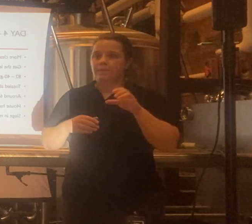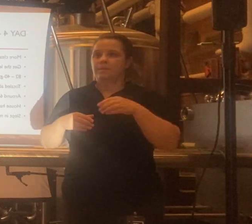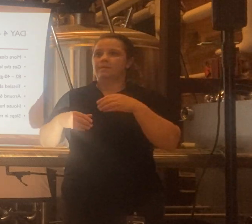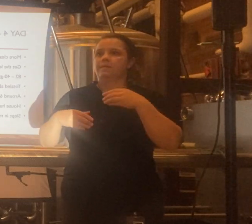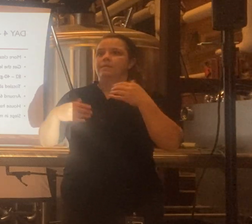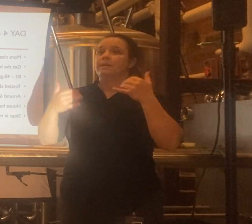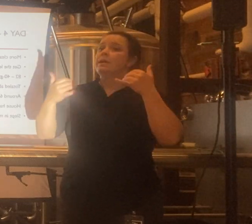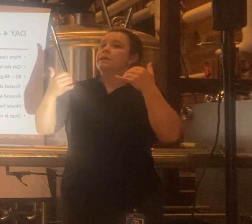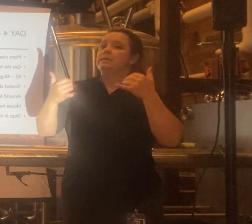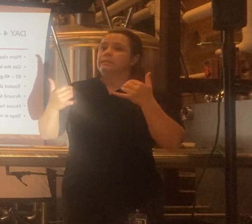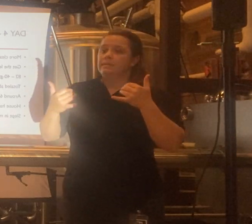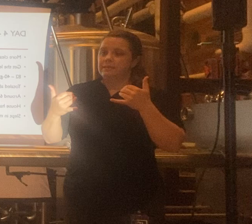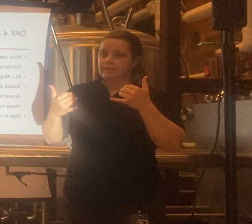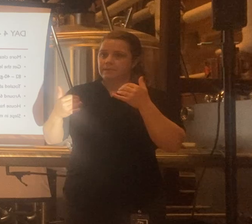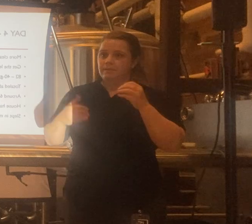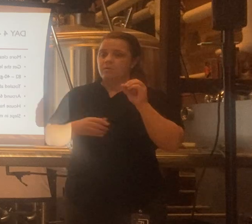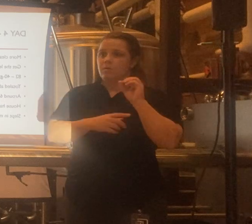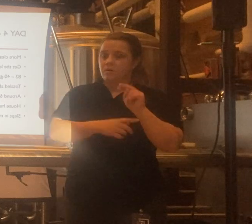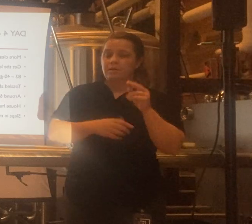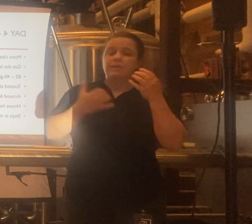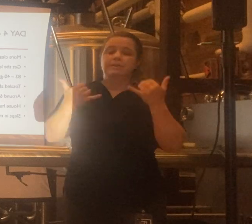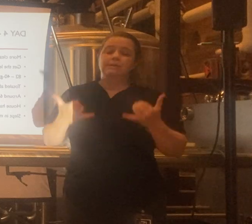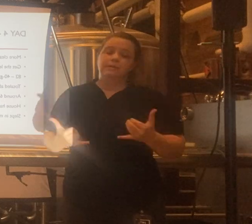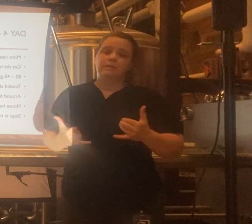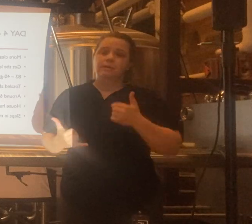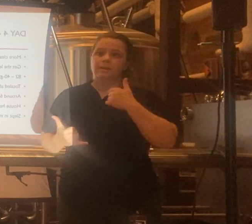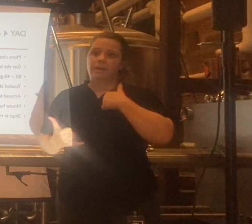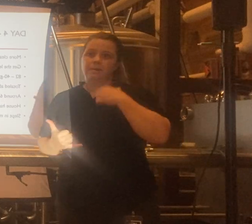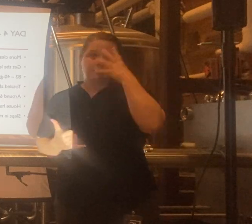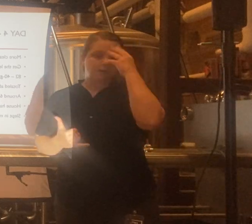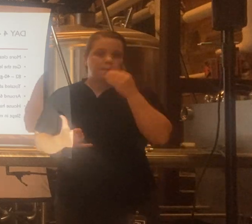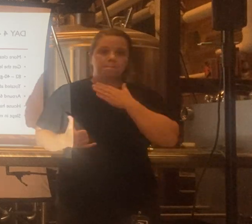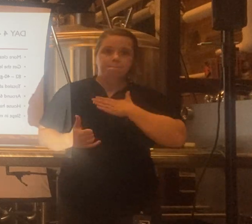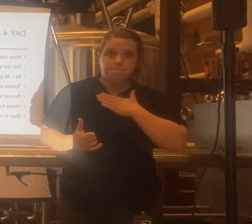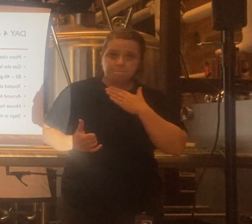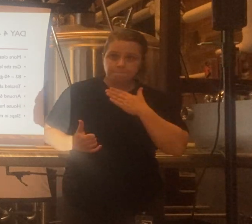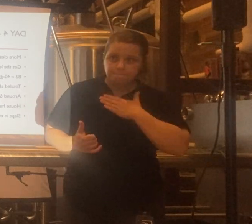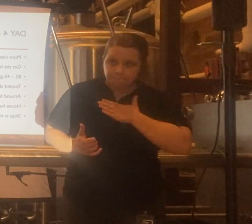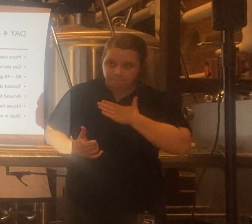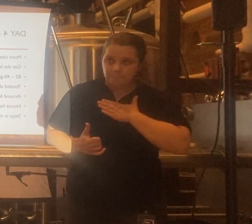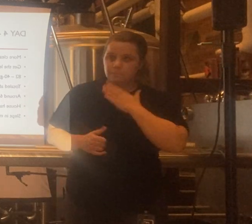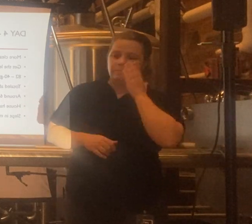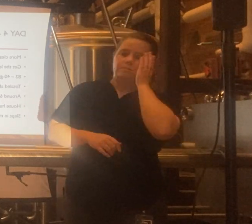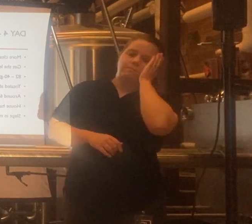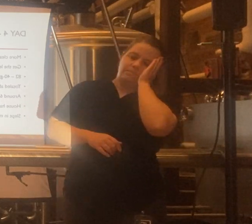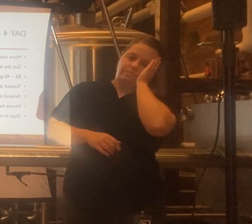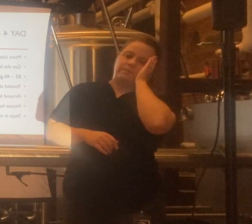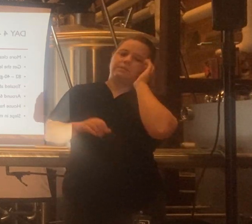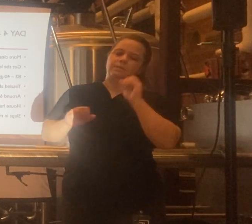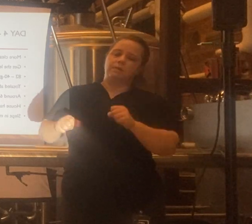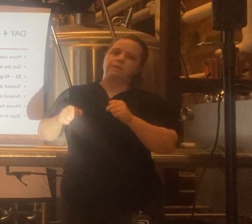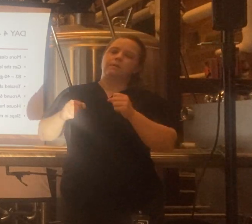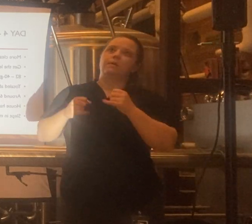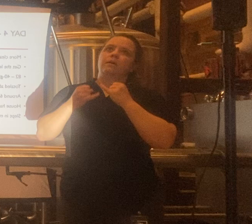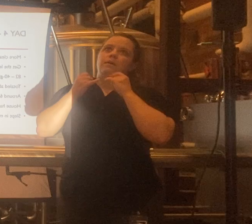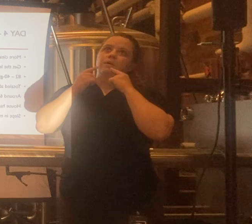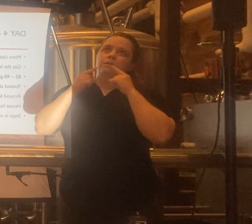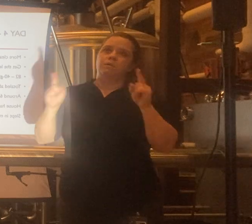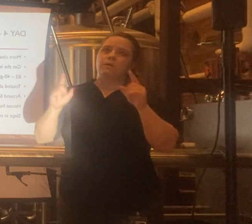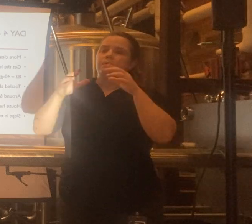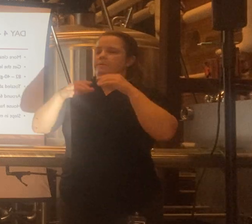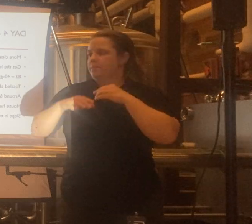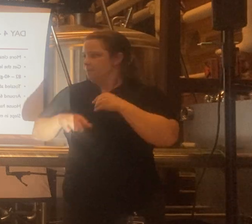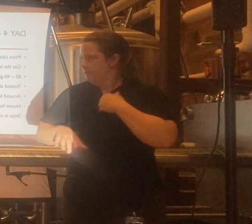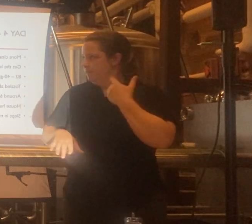sleep in my own bed. So this happened on Wednesday night. Saturday, I'm finally sleeping in my own bed. Solely because the soft